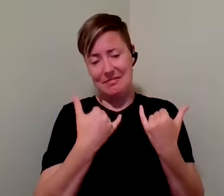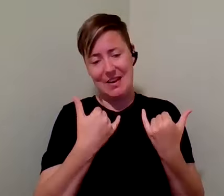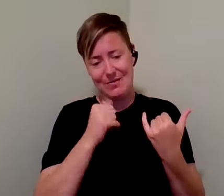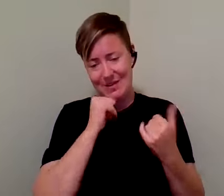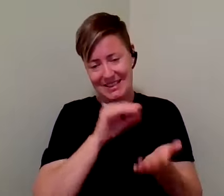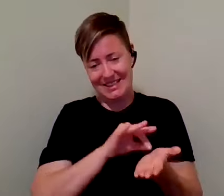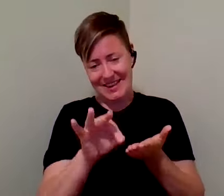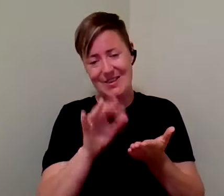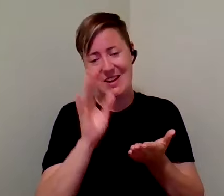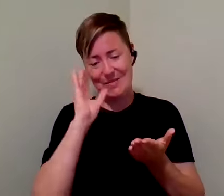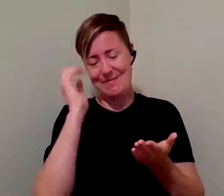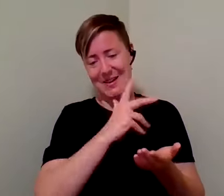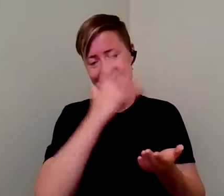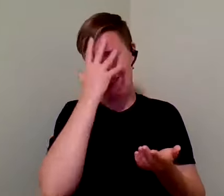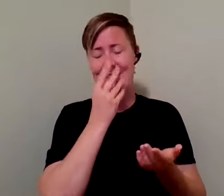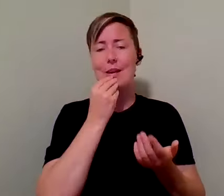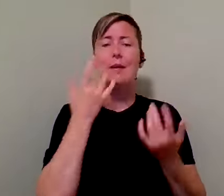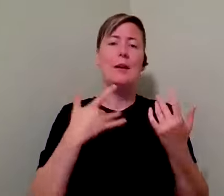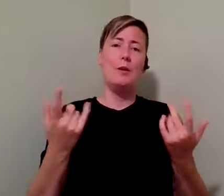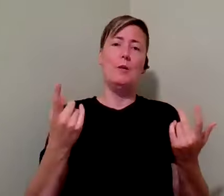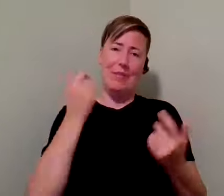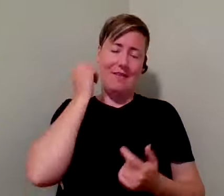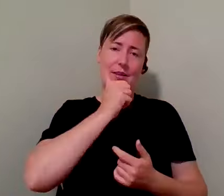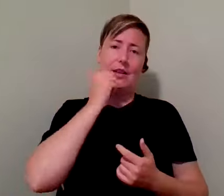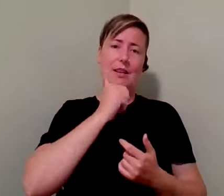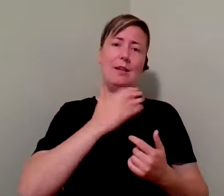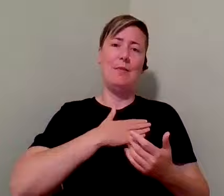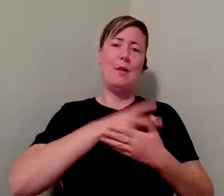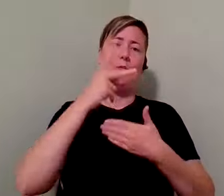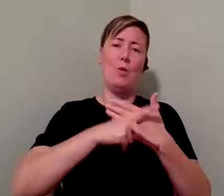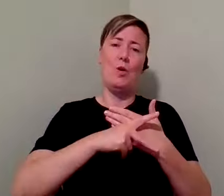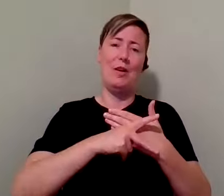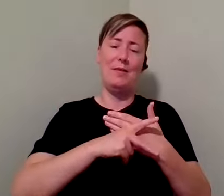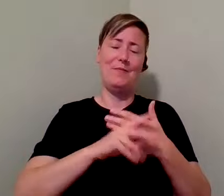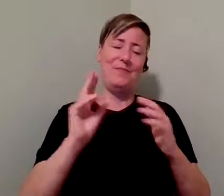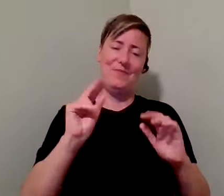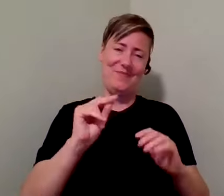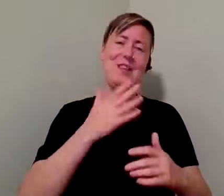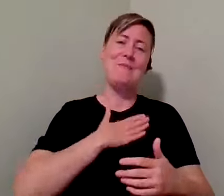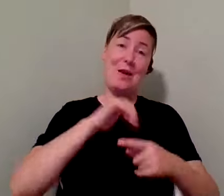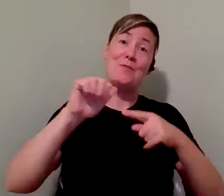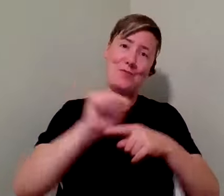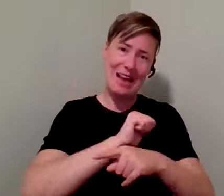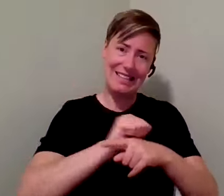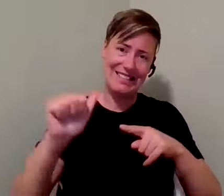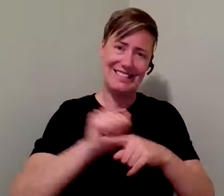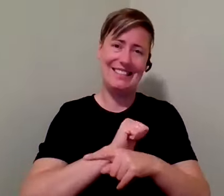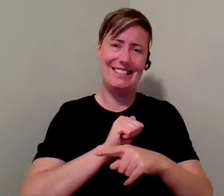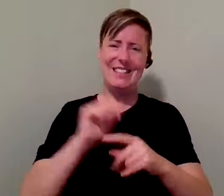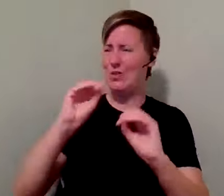is my what I do. This is my program. No, it's my practice of the program. There is no my program. There's only